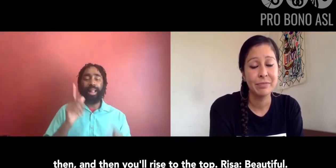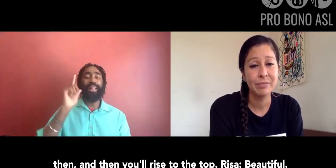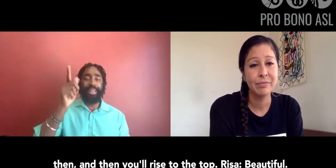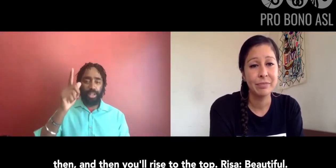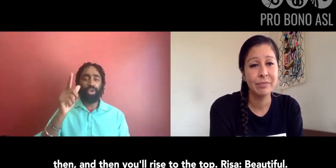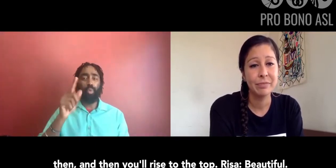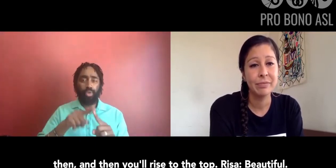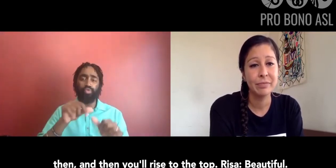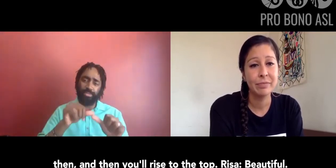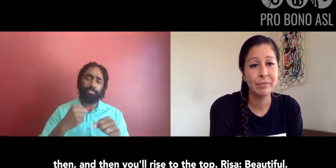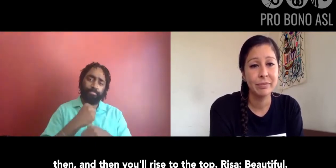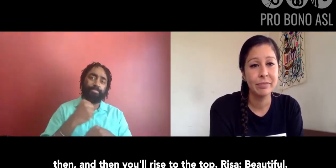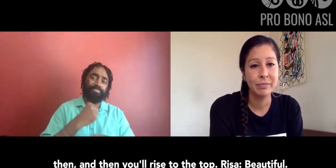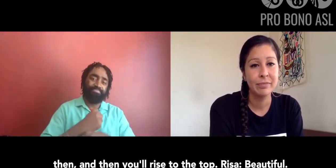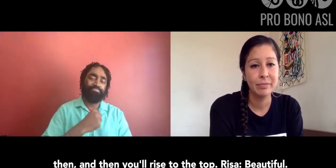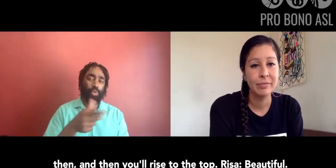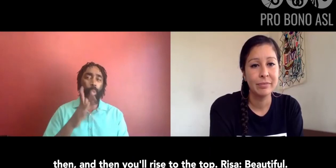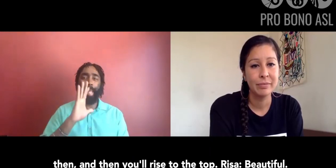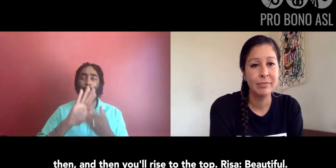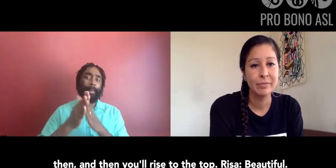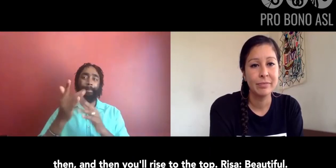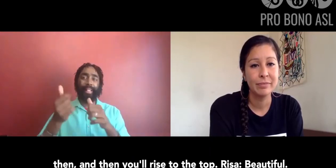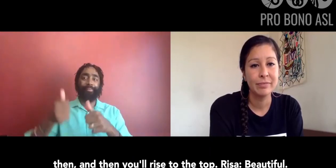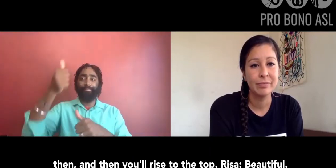then you'll rise to the top.